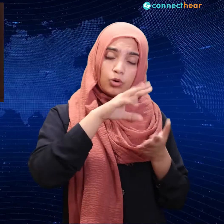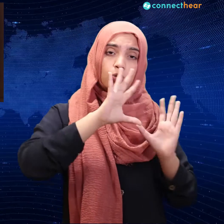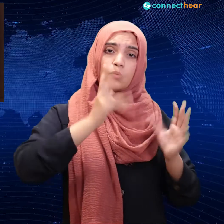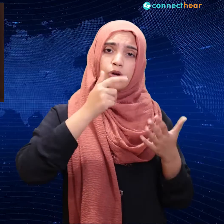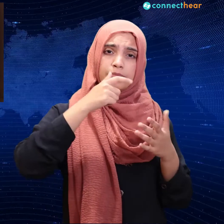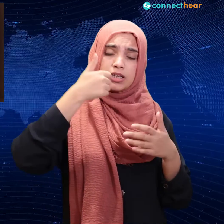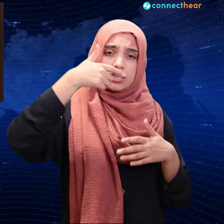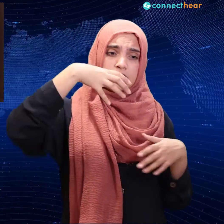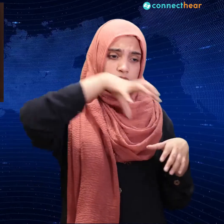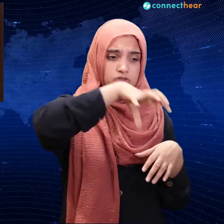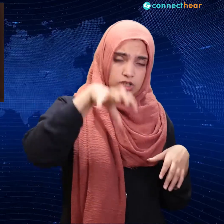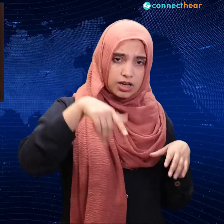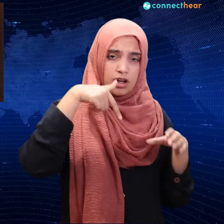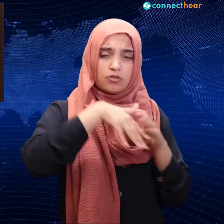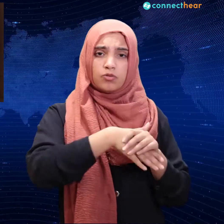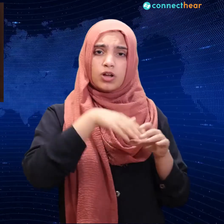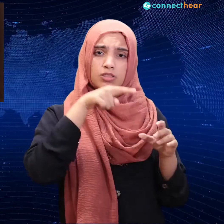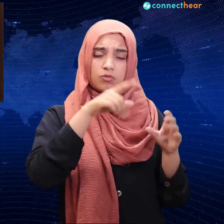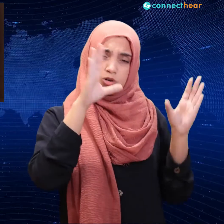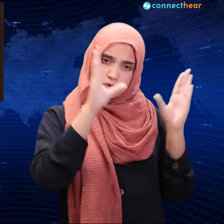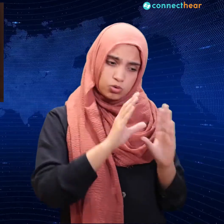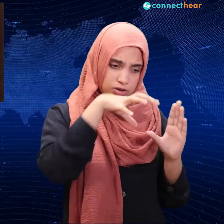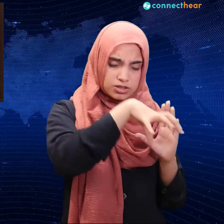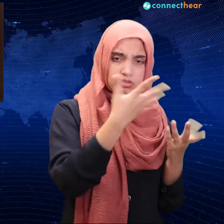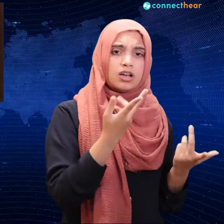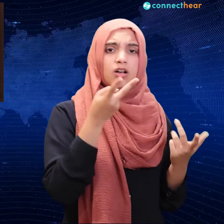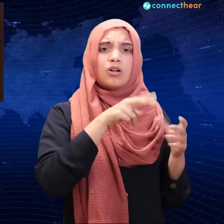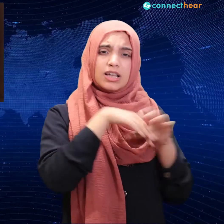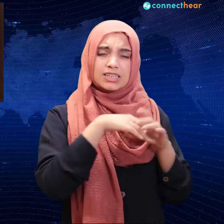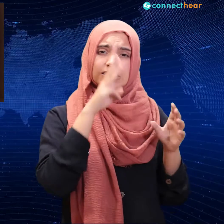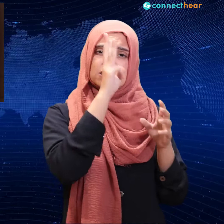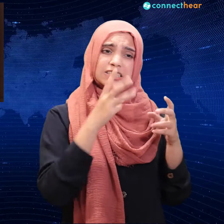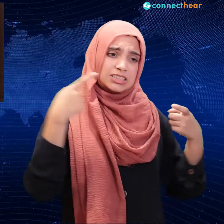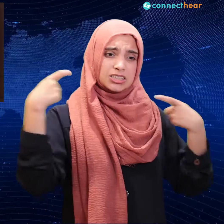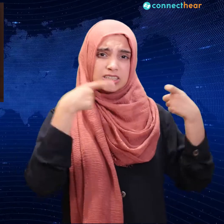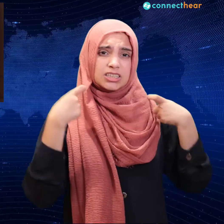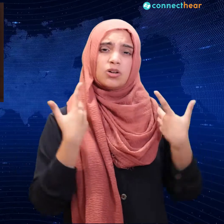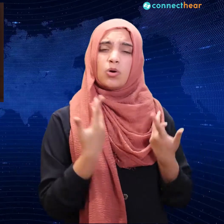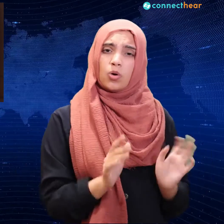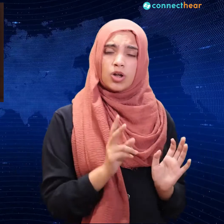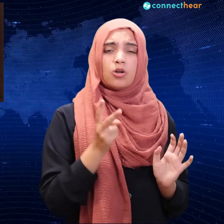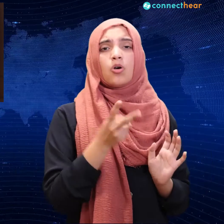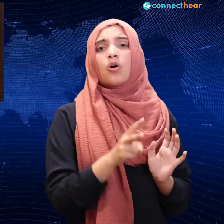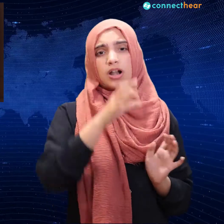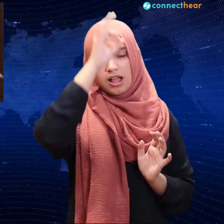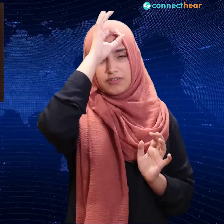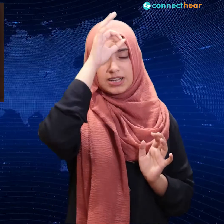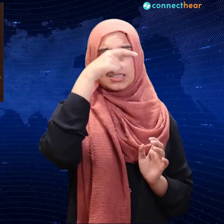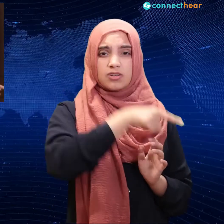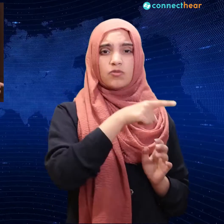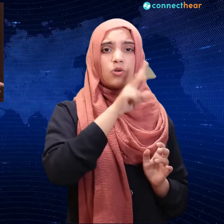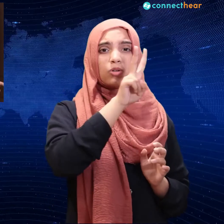its eastern neighbor, 3 wars fought with them, and then in Afghanistan with 2,600